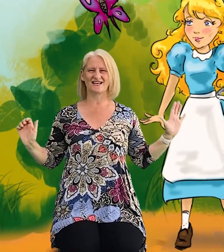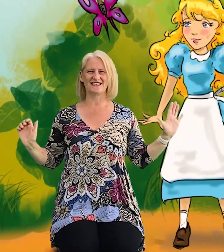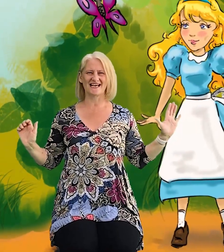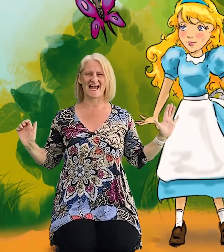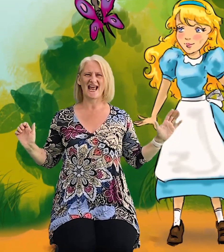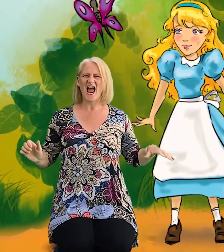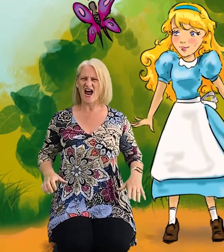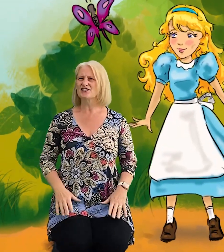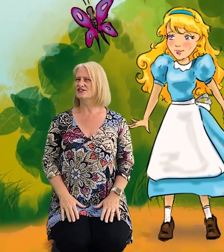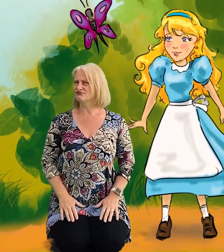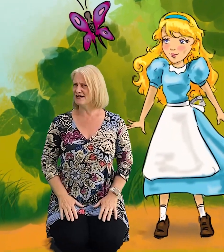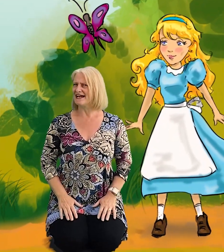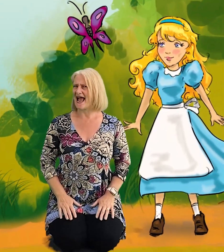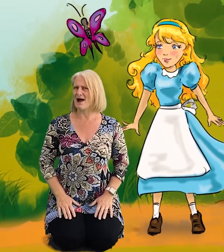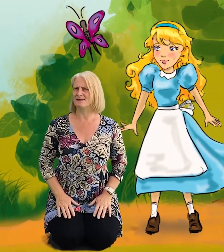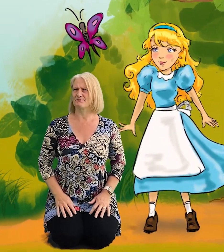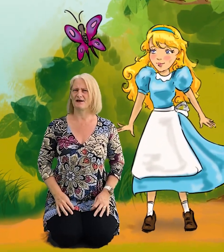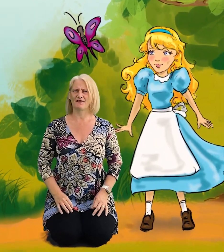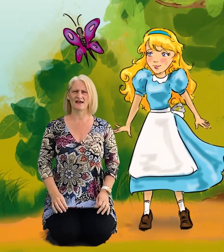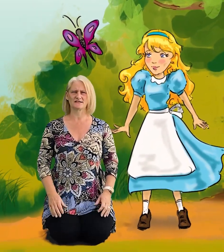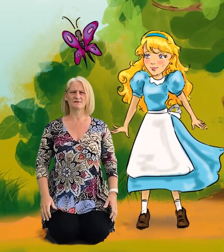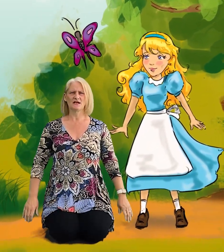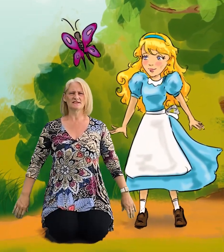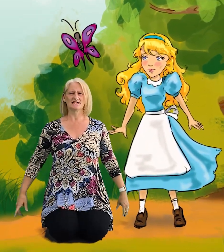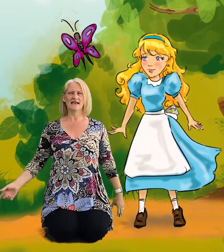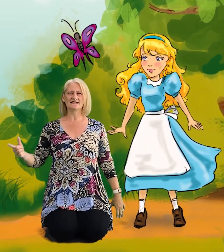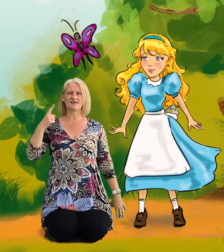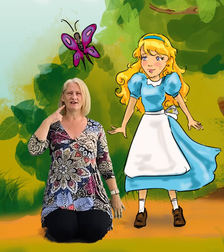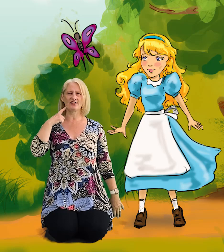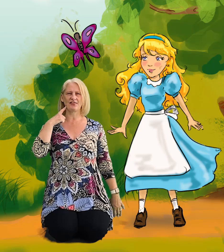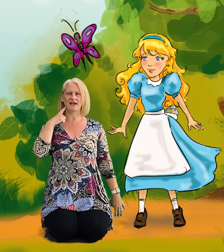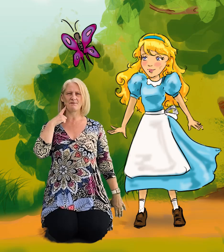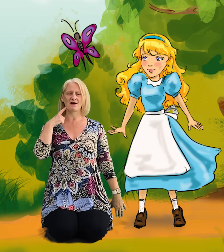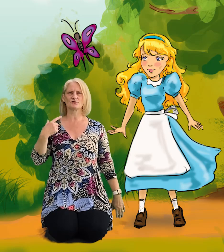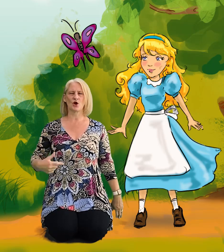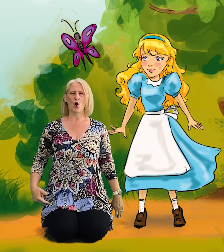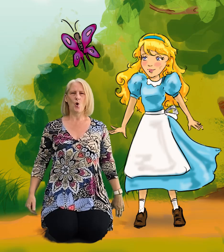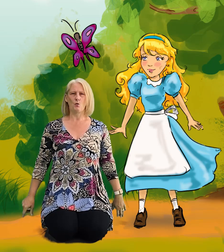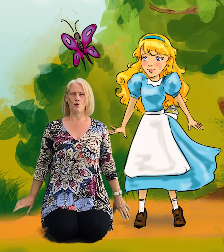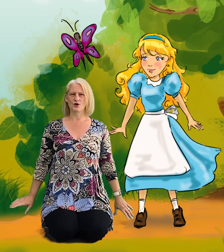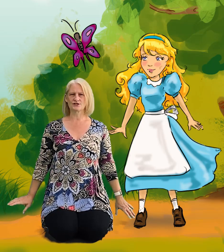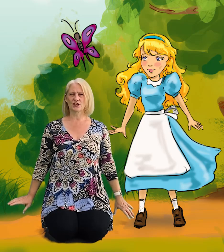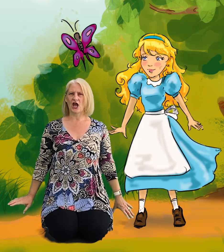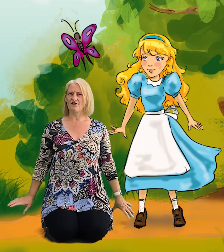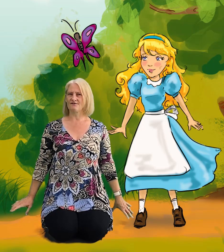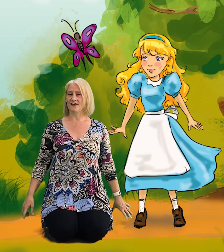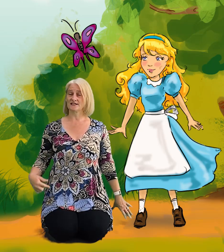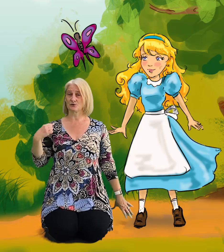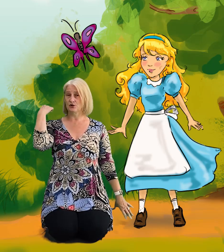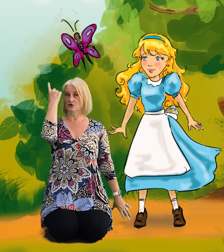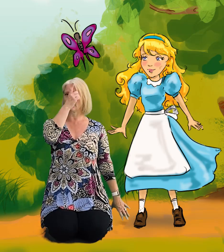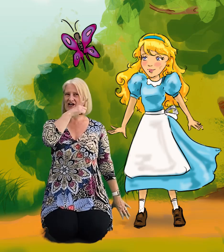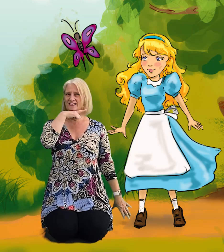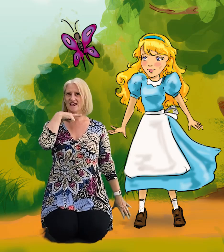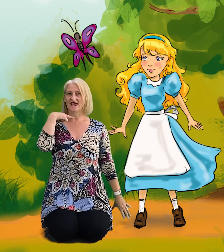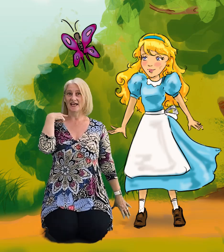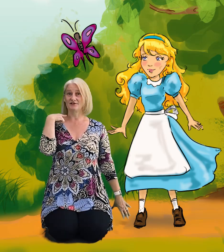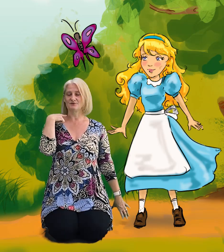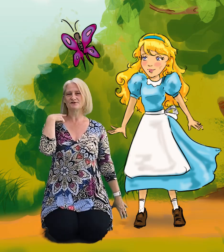sunny day. And she's really happy about that. So let's have a little think about what her face would look like if she was